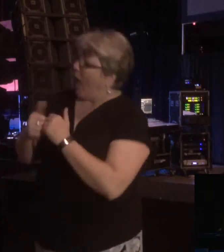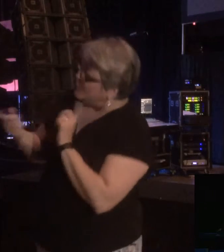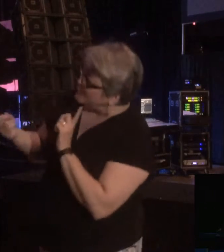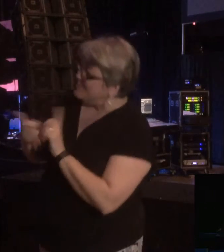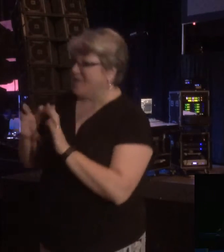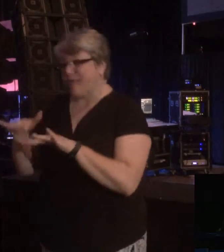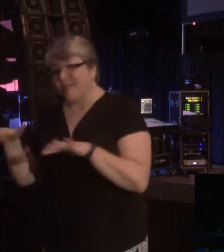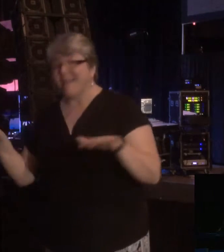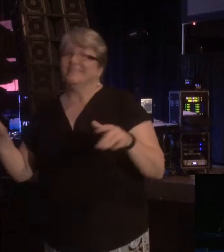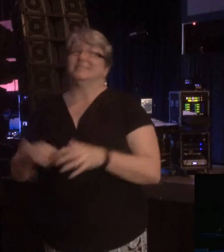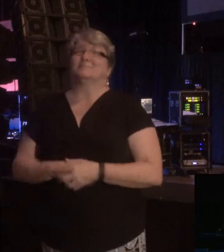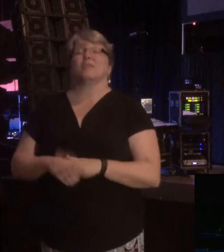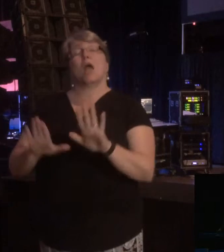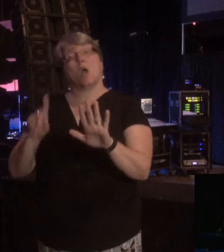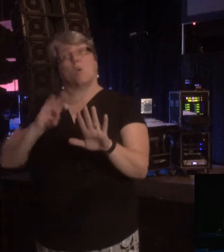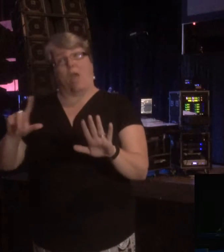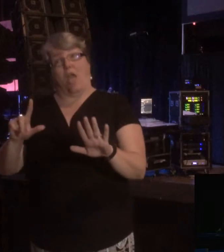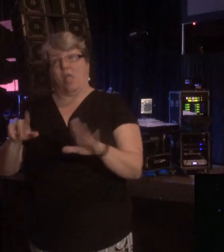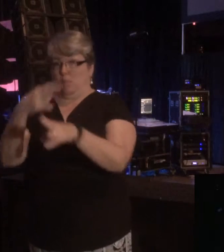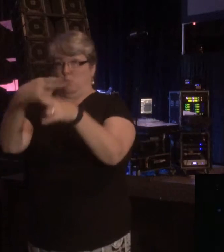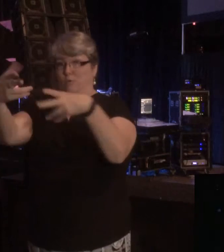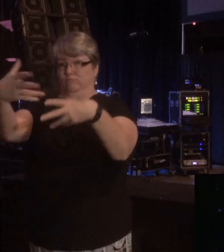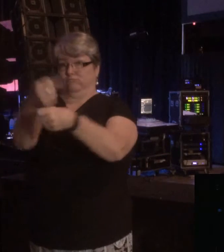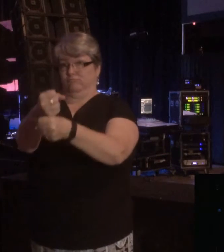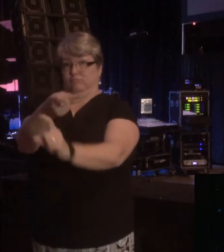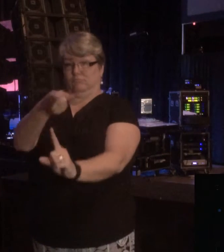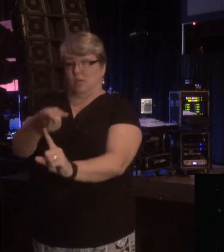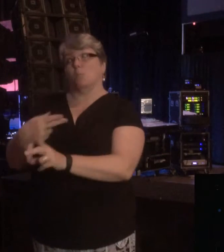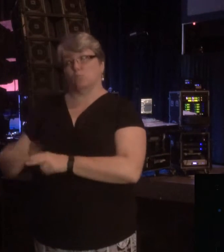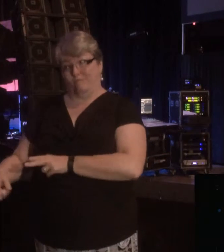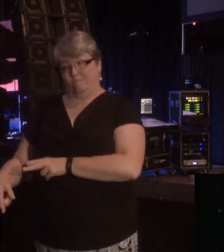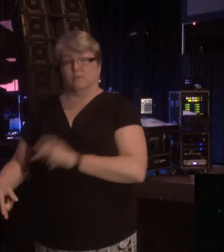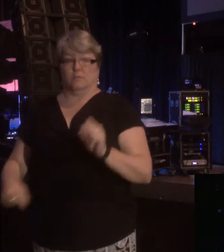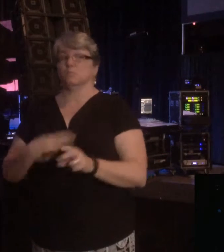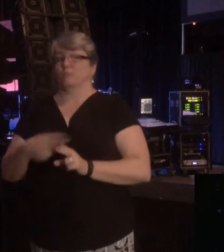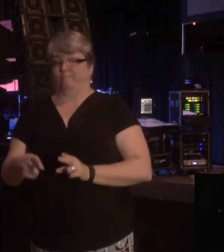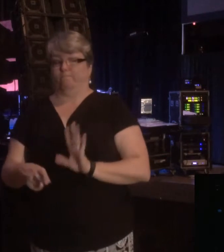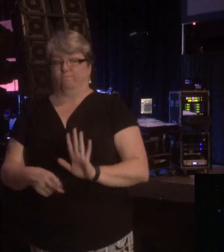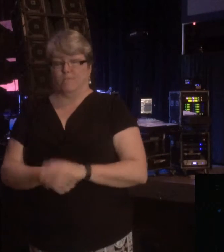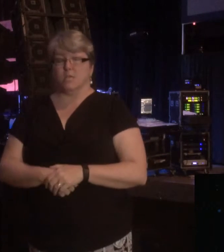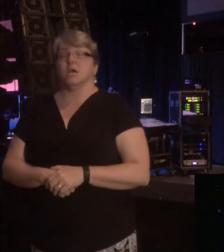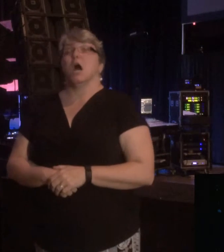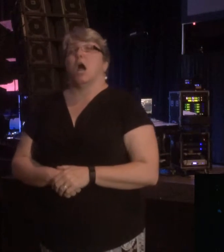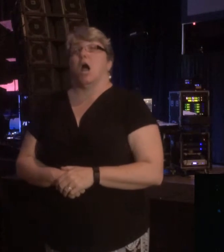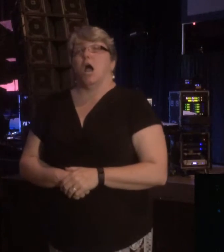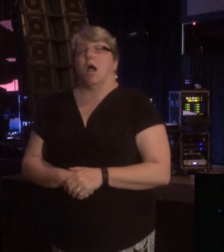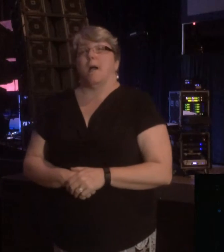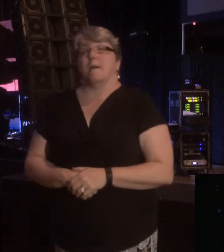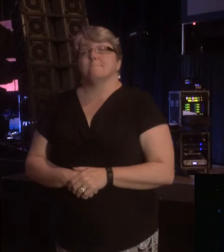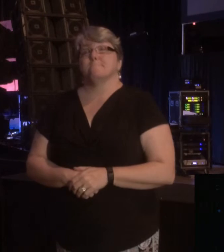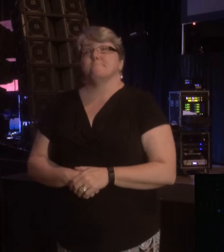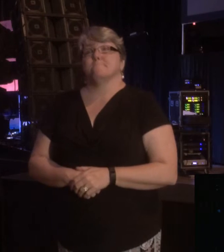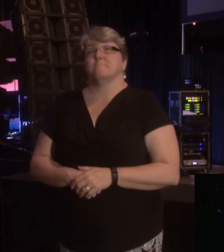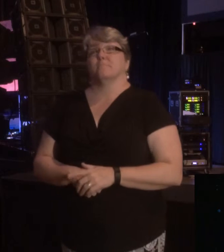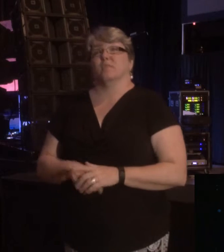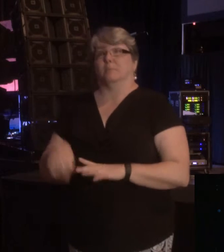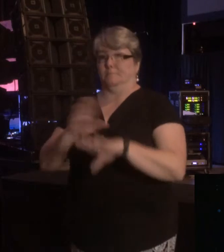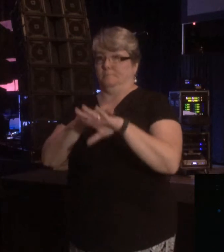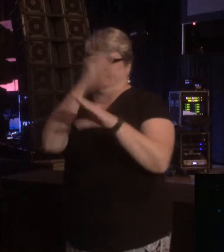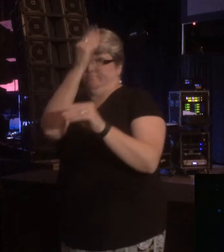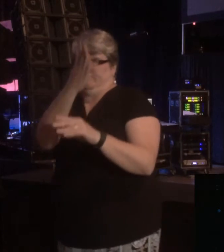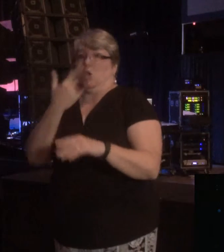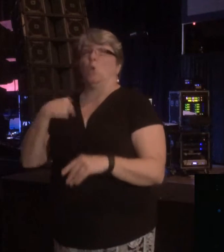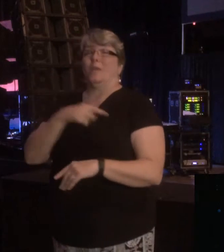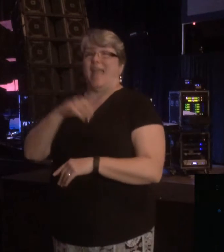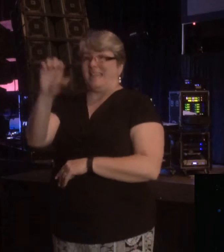The internet is already blowing up. We're about to hear from Jeff and Jordan Johnson. Watch out. And they're going to sing